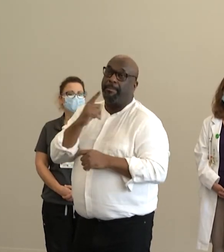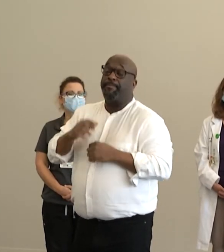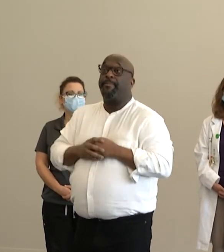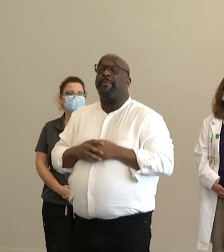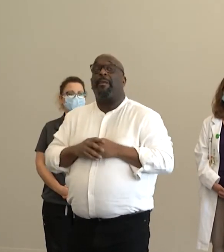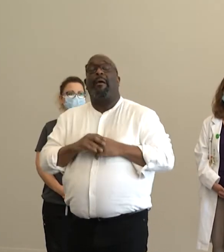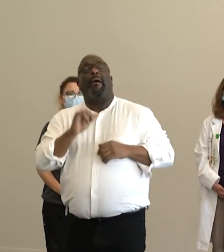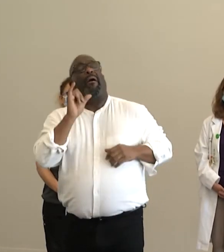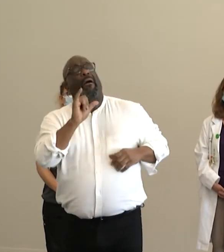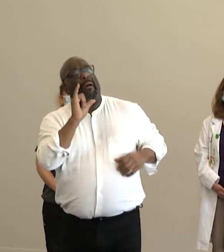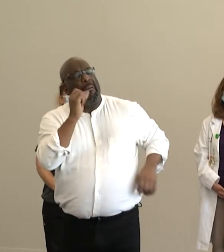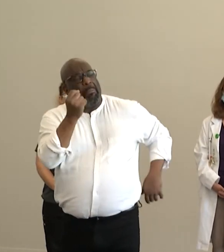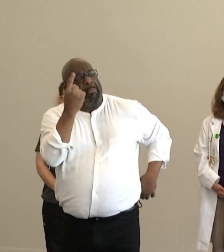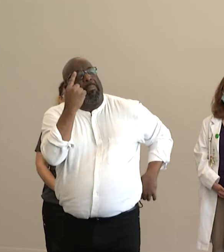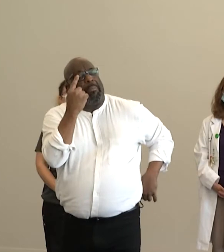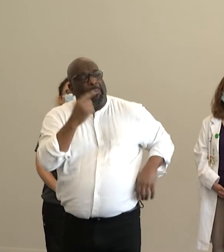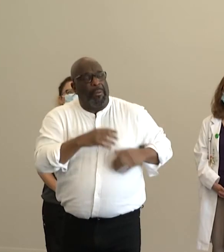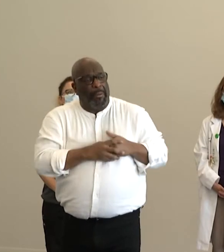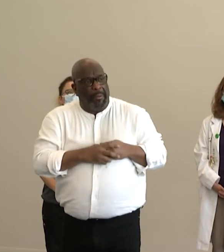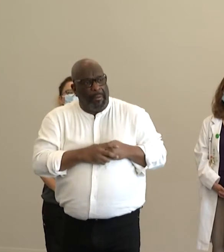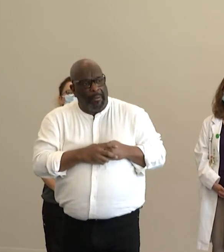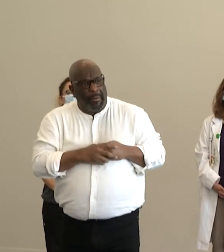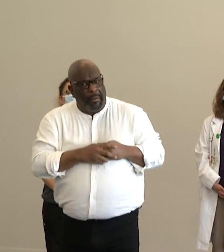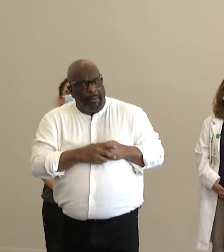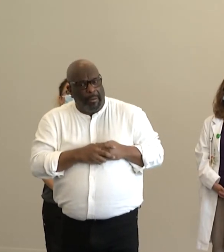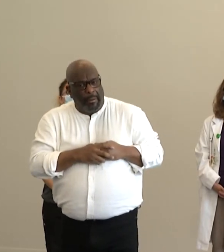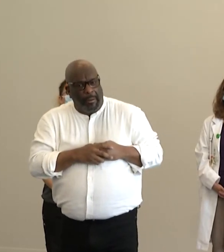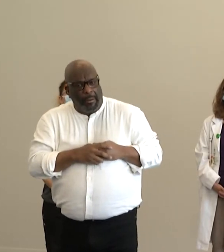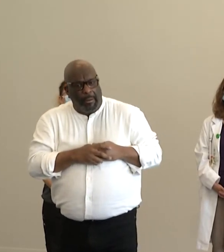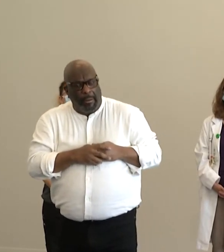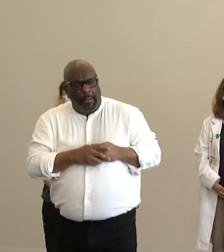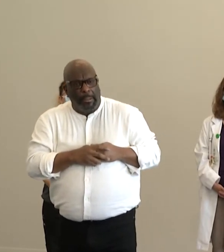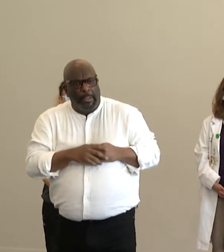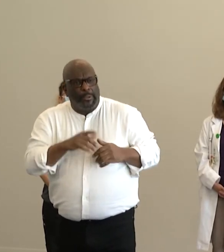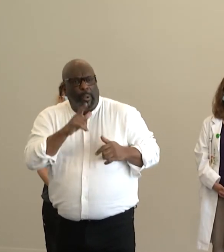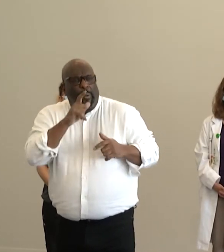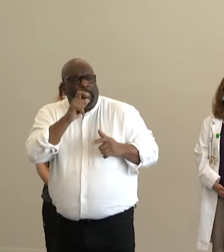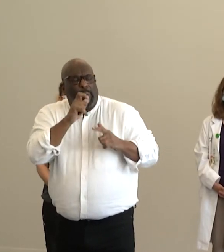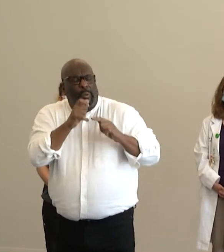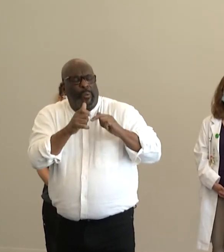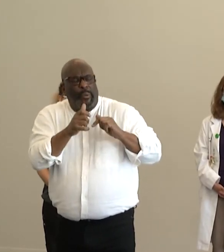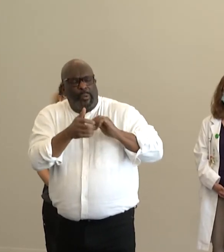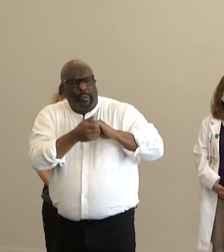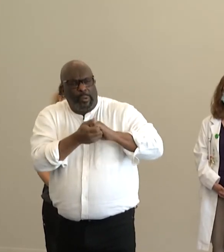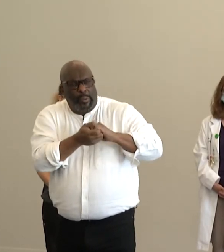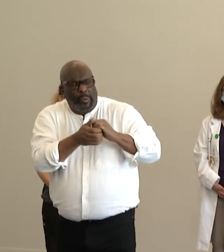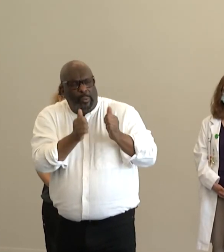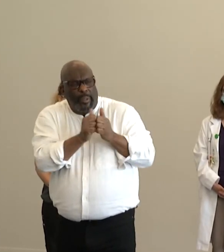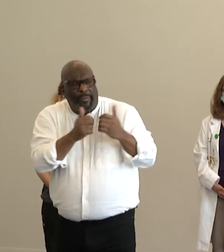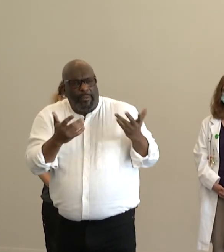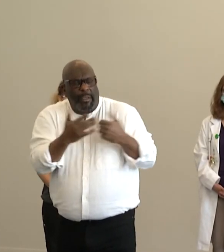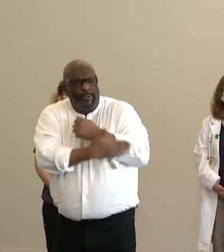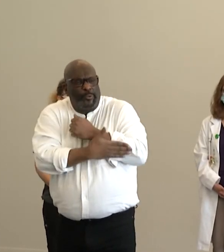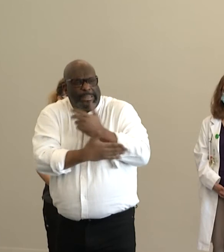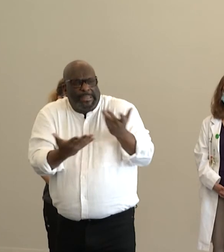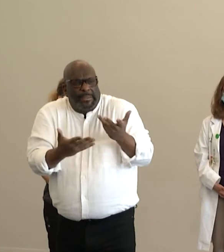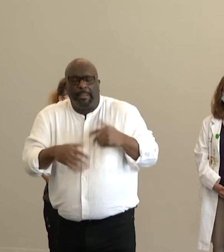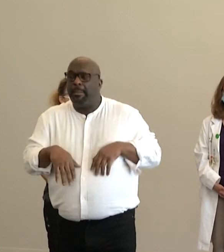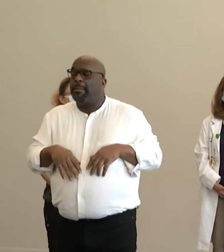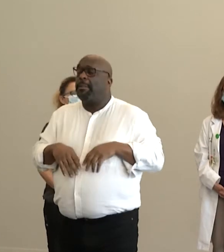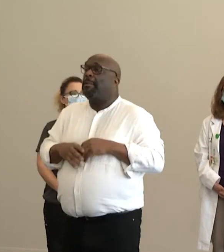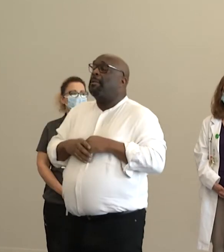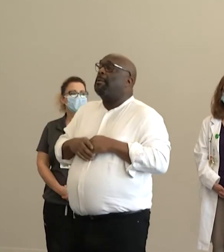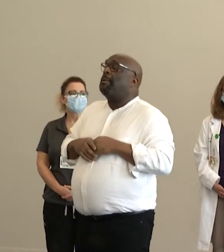Got it. And what countries are the scientists and engineers you're collaborating with from? I'm sorry, I didn't hear that. Could you repeat that? Oh, what